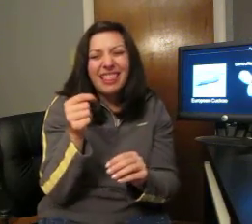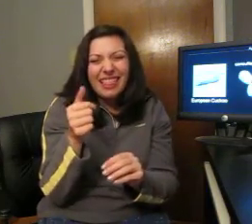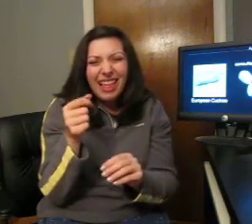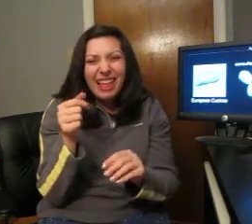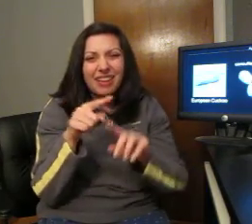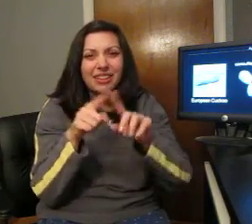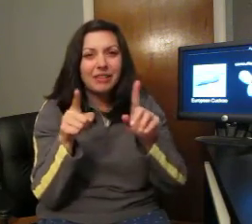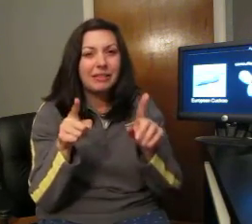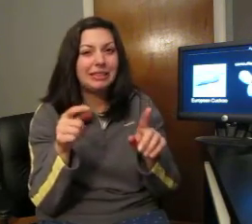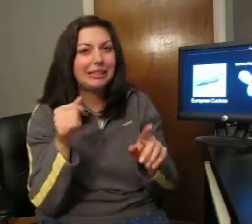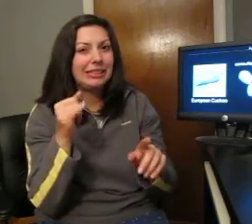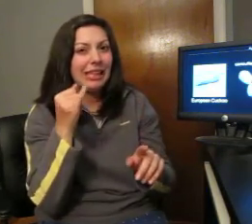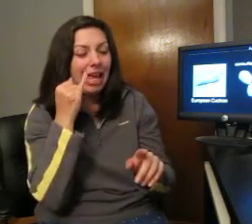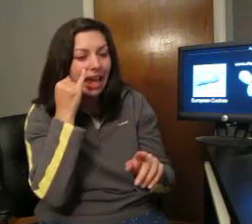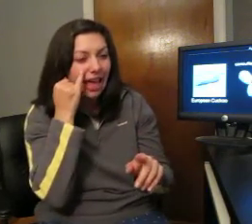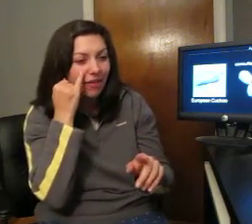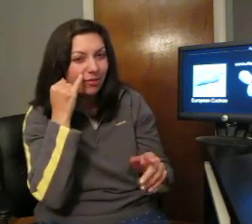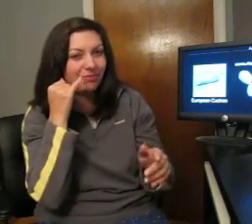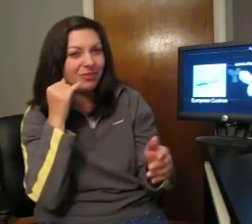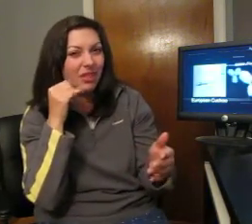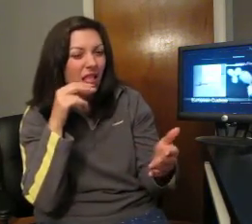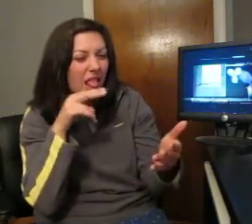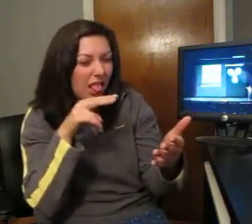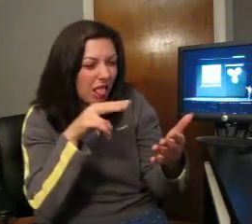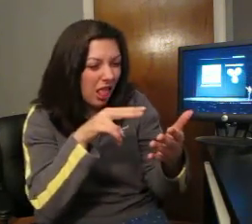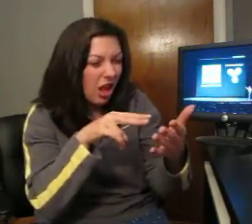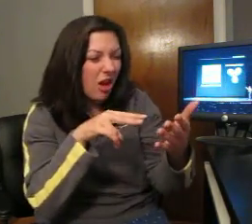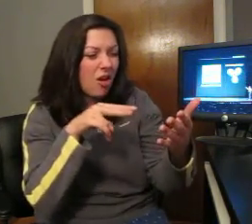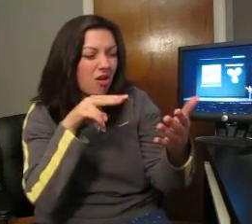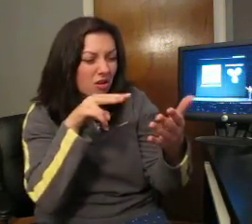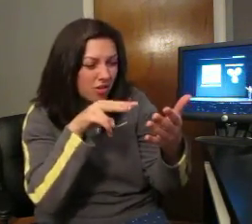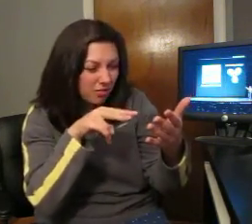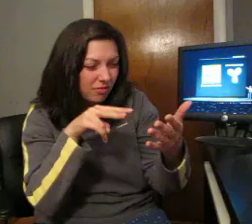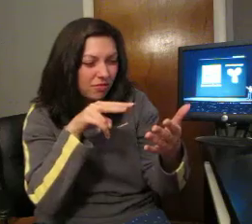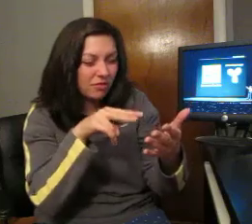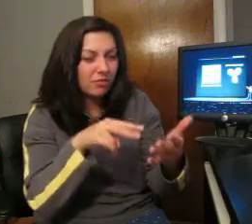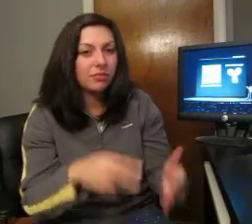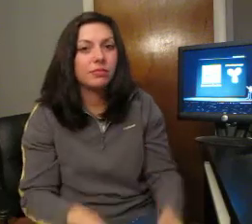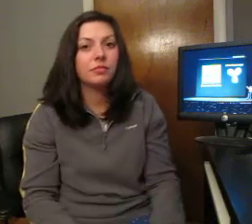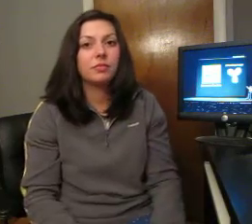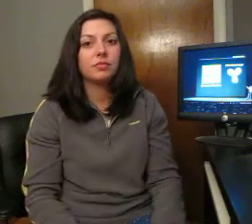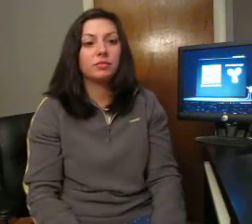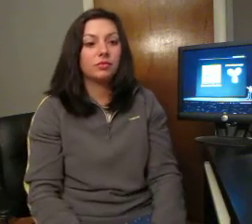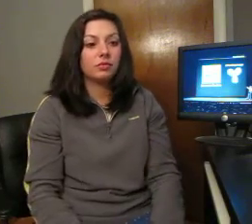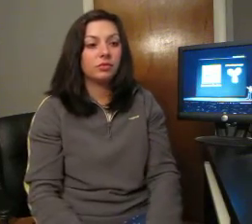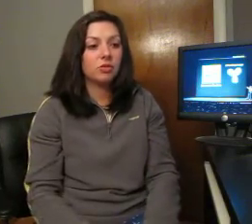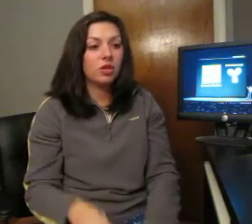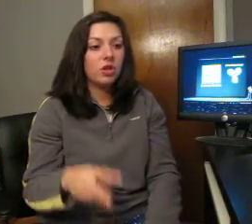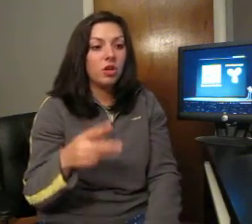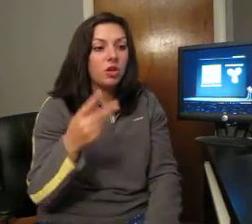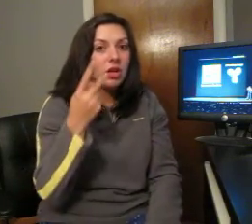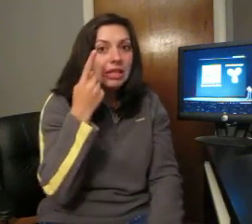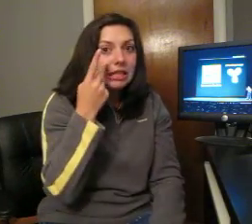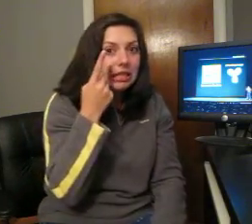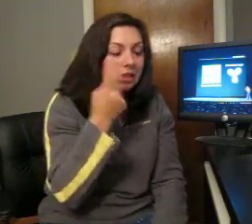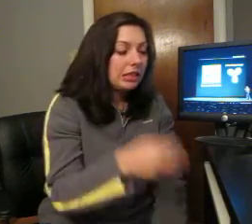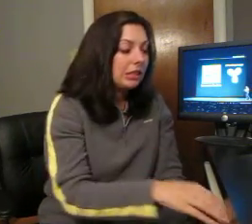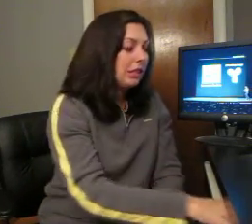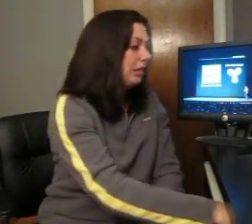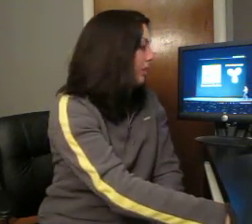bit. Here, there's just a little bit of a subtle difference in this example. You can see that these are a little bit more brown, this is a little bit more black. So if